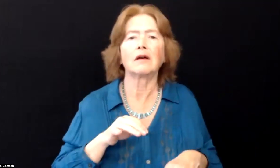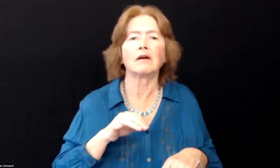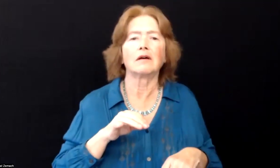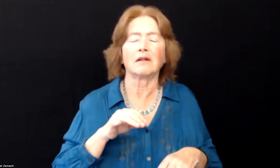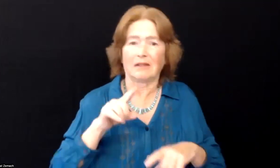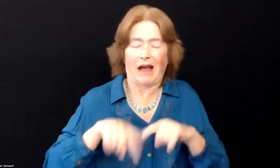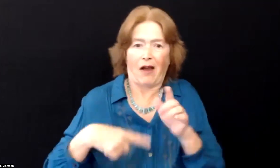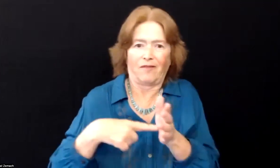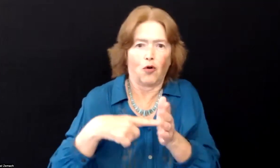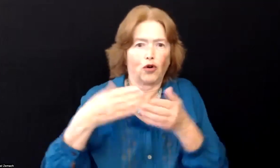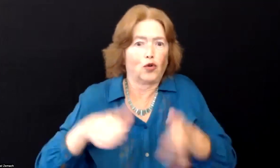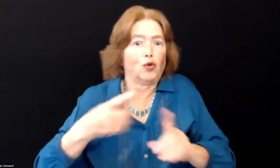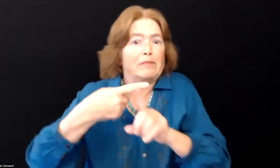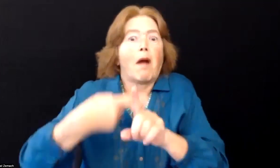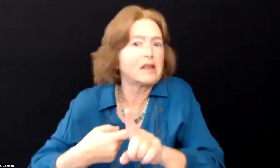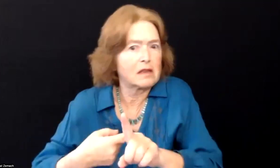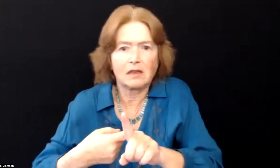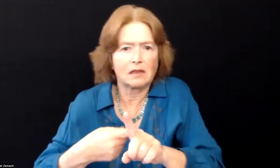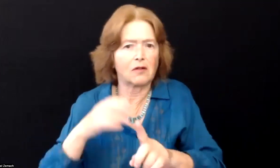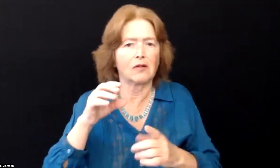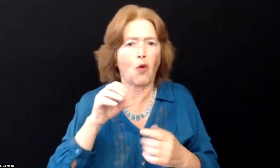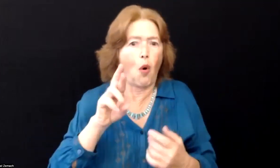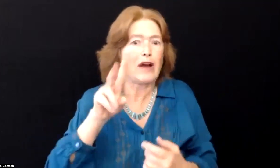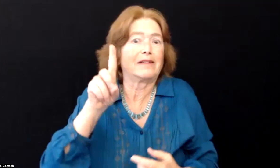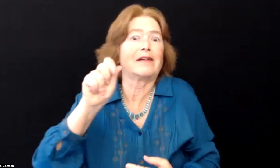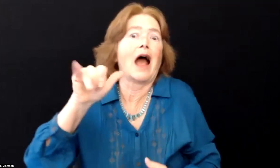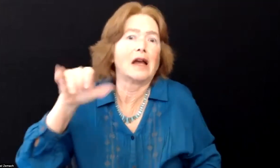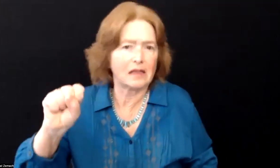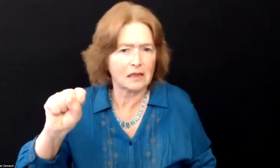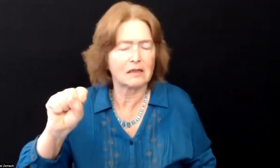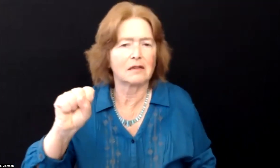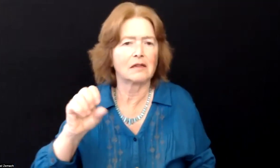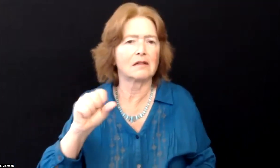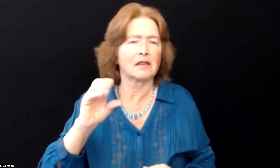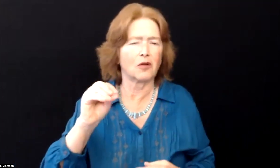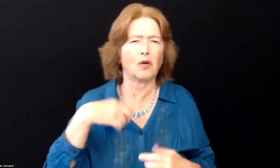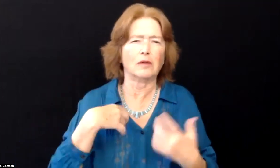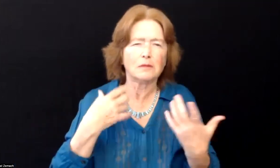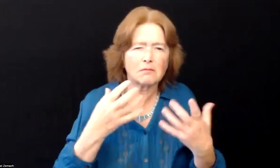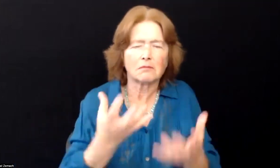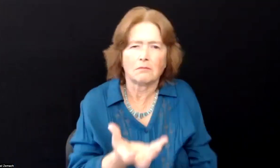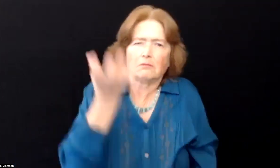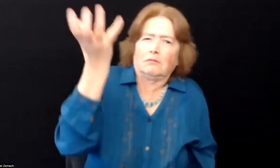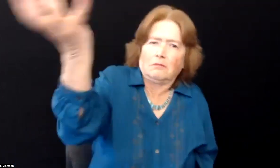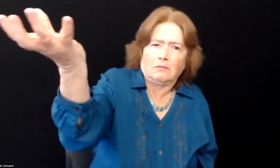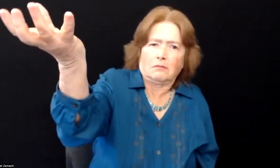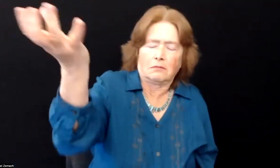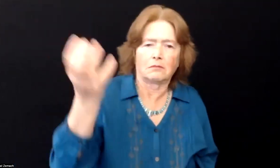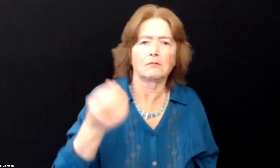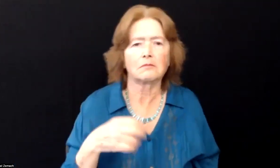really serving my child. They can't lose a month. They can't lose days or years. So I wrote this book so that they